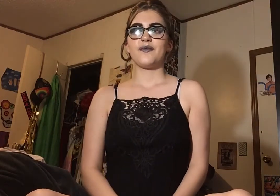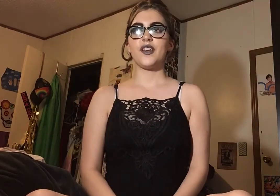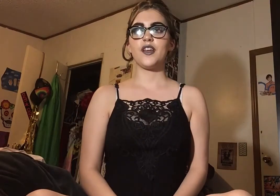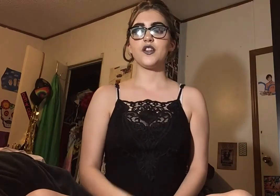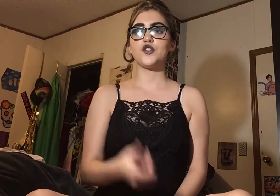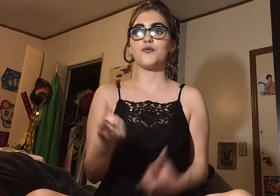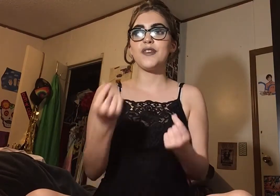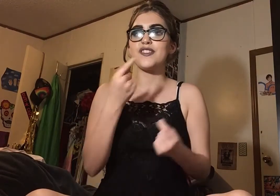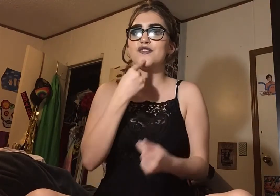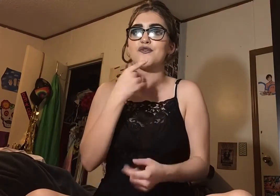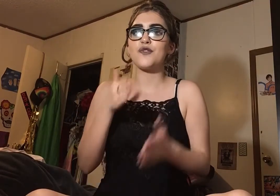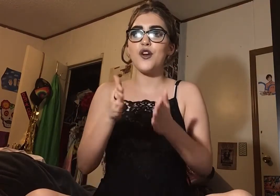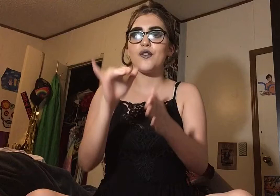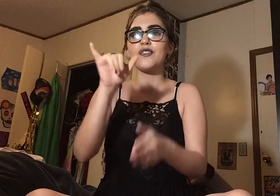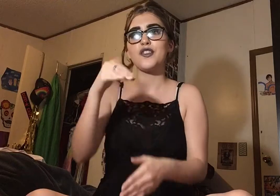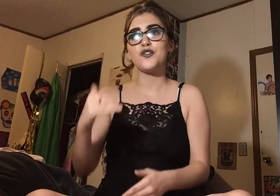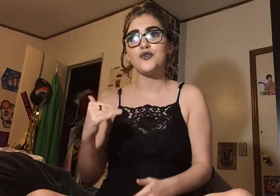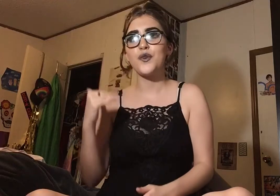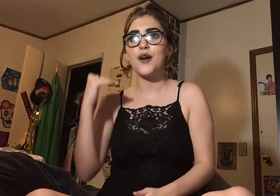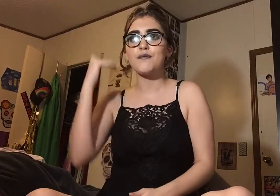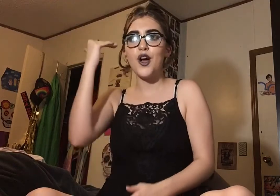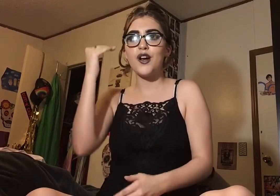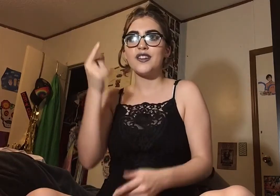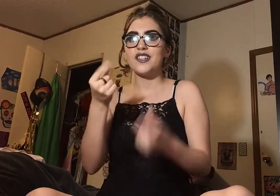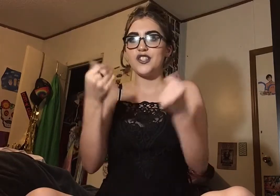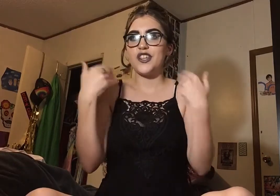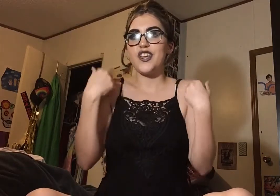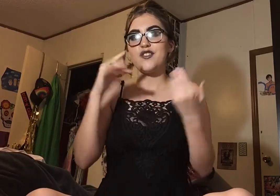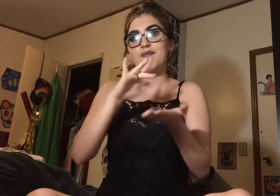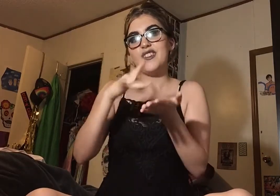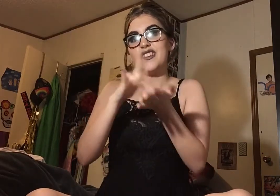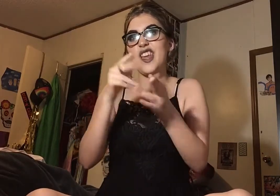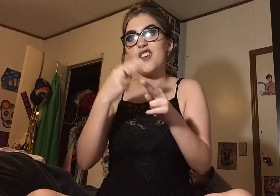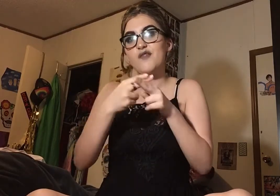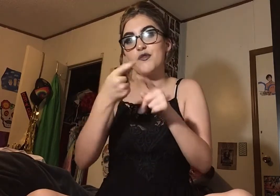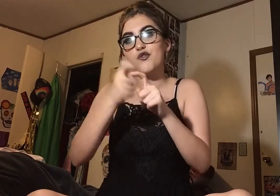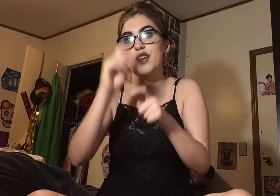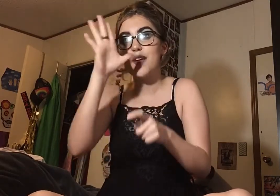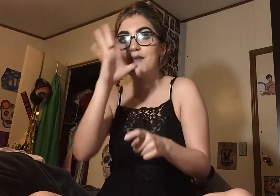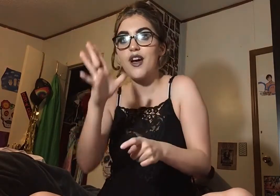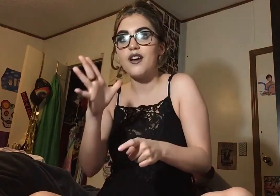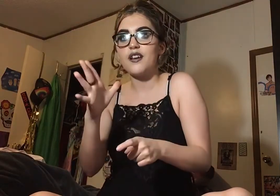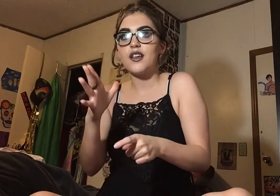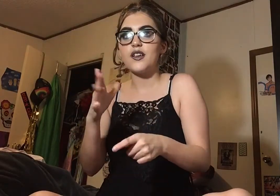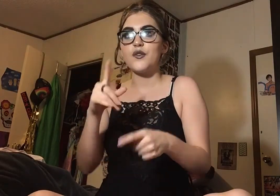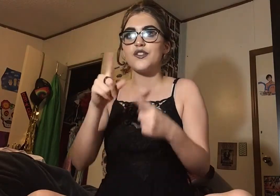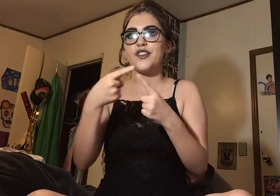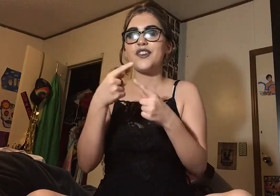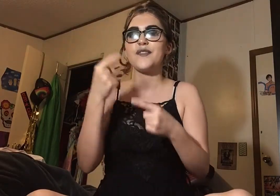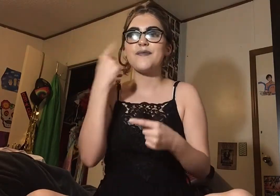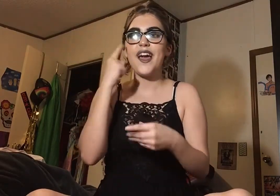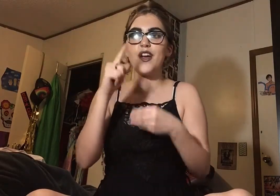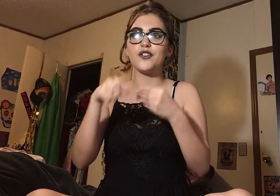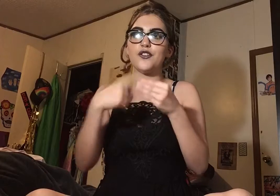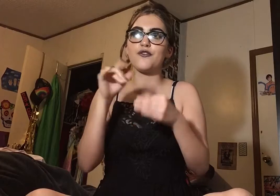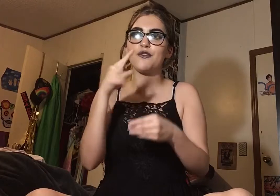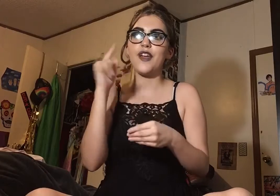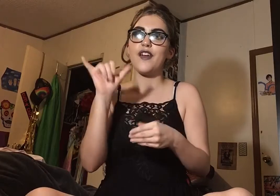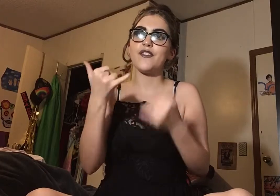Do you miss the road that you grew up on? Did you get your middle name from your grandma? When you think about you forever